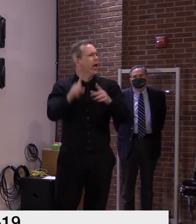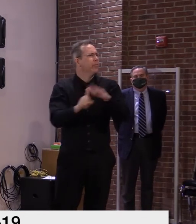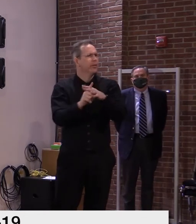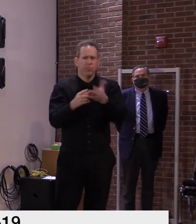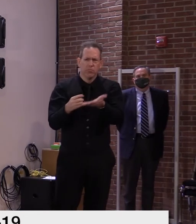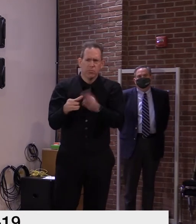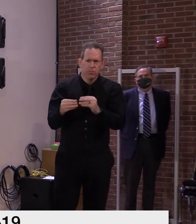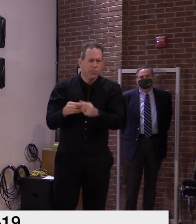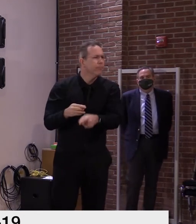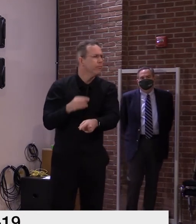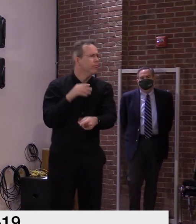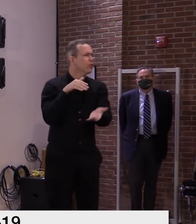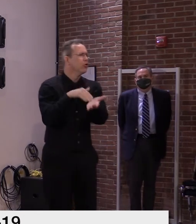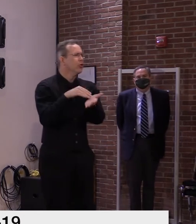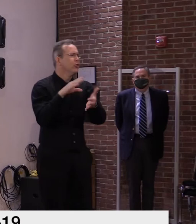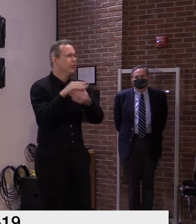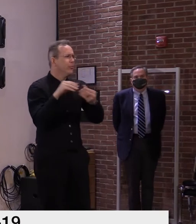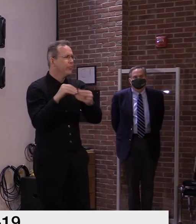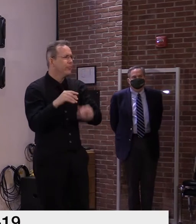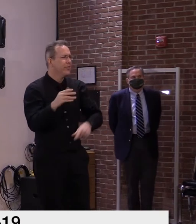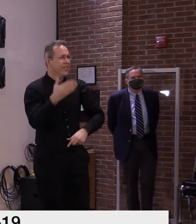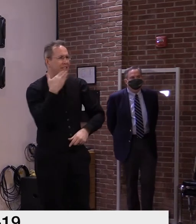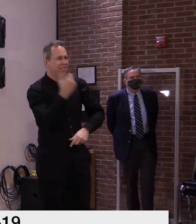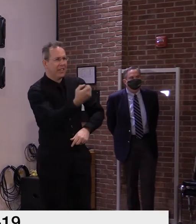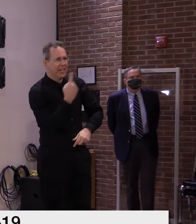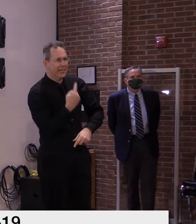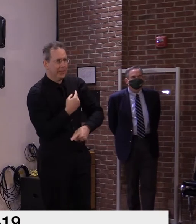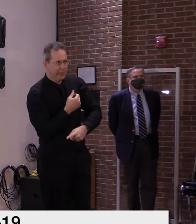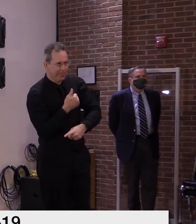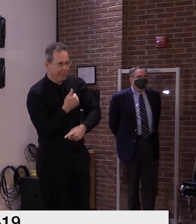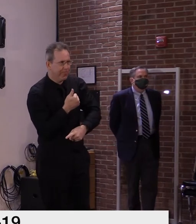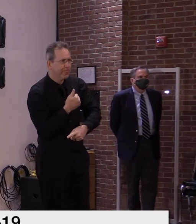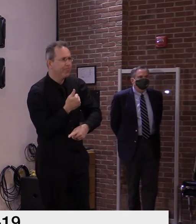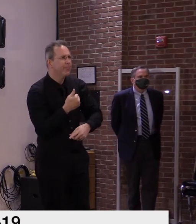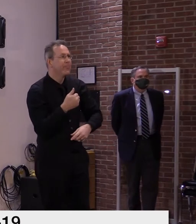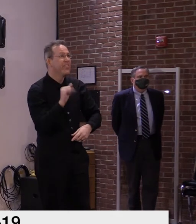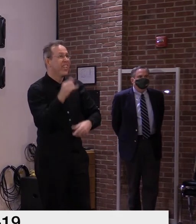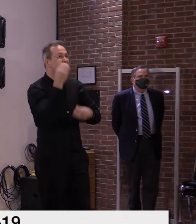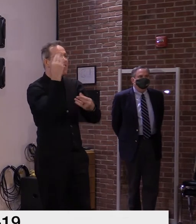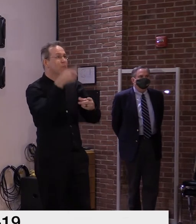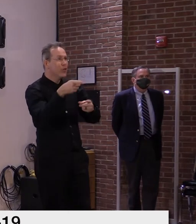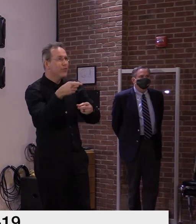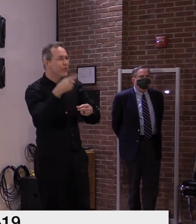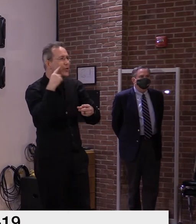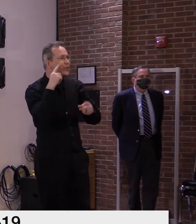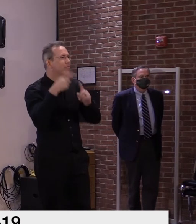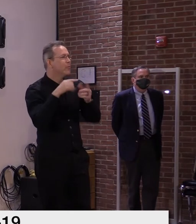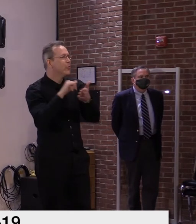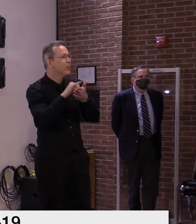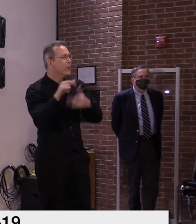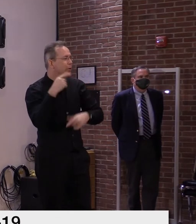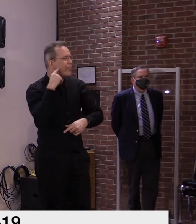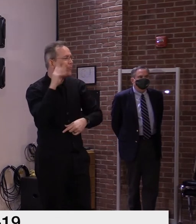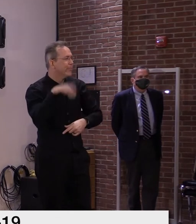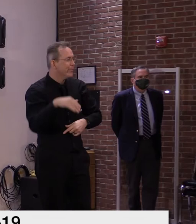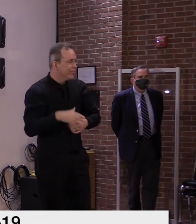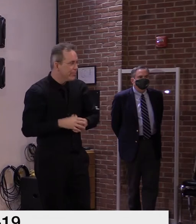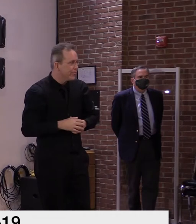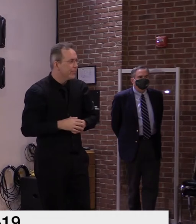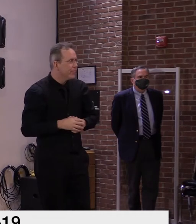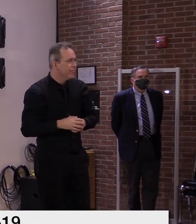sent earlier in the week for genome sequencing. They had been delayed because of all of the weather